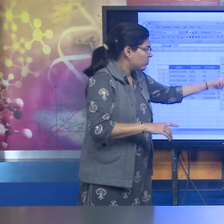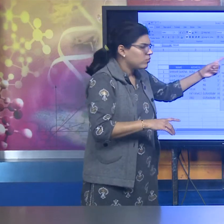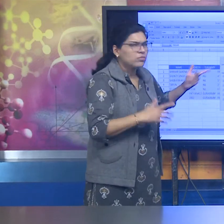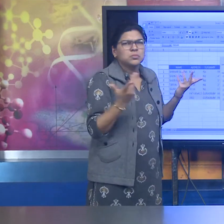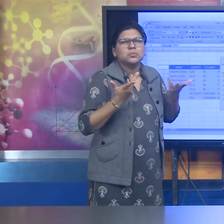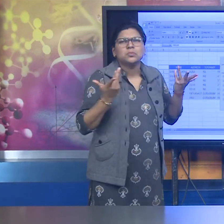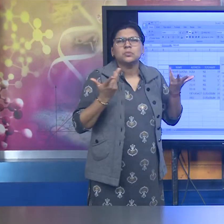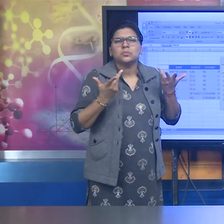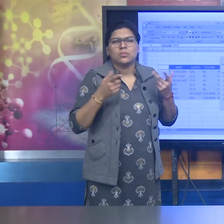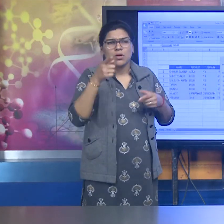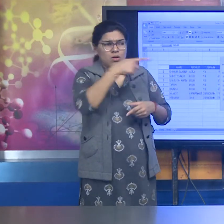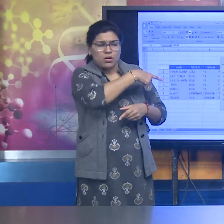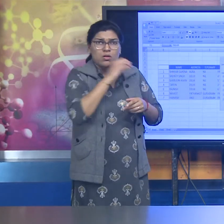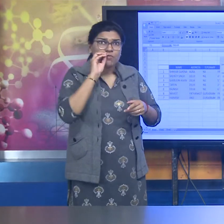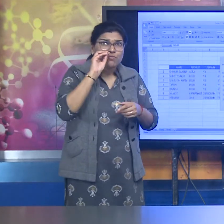As you can see,